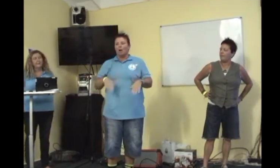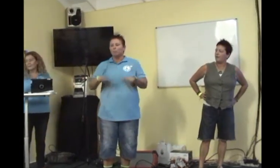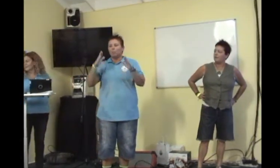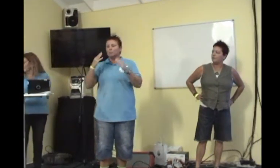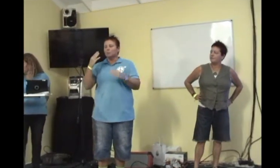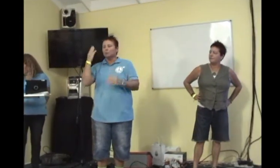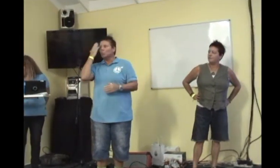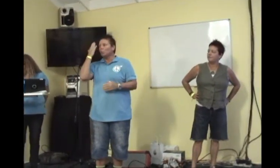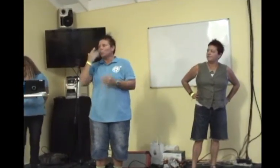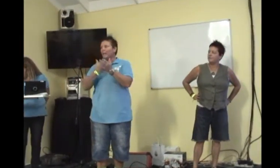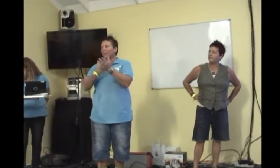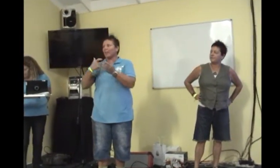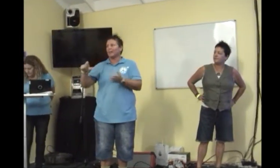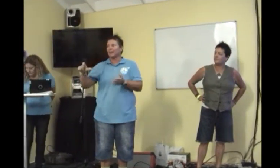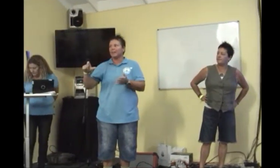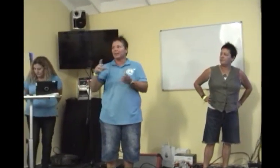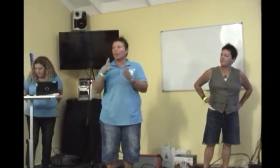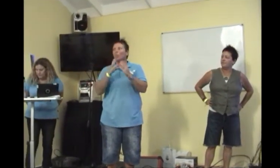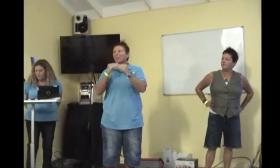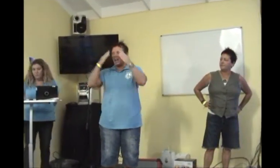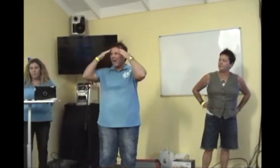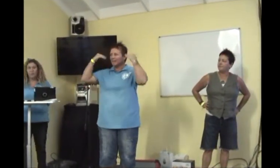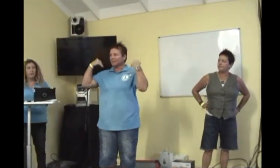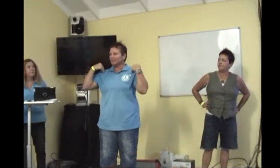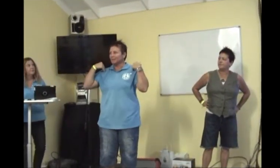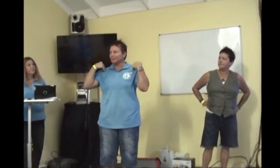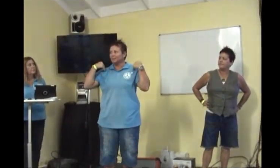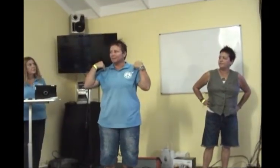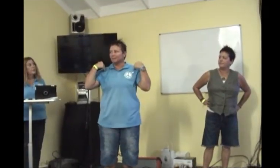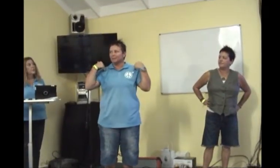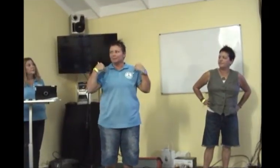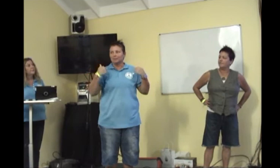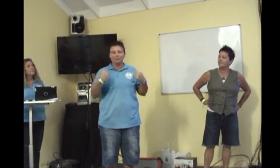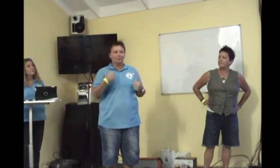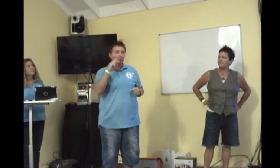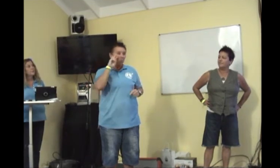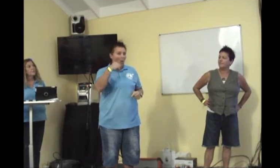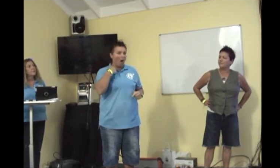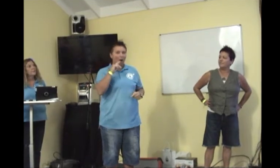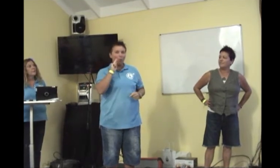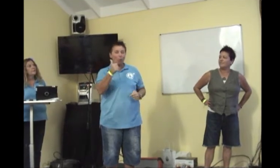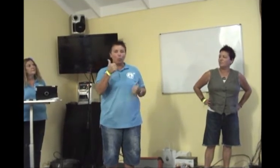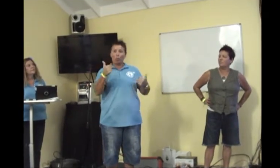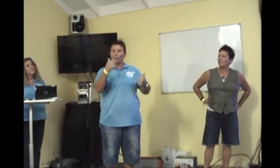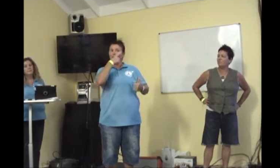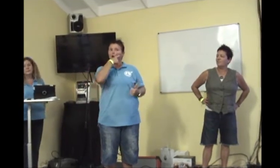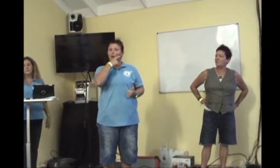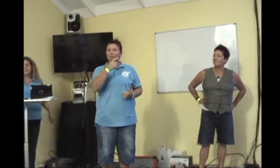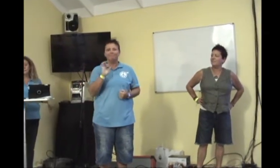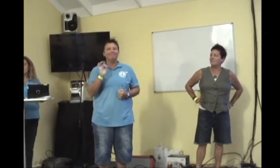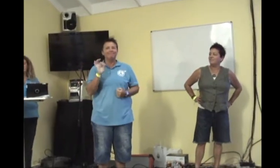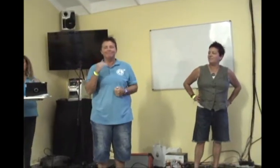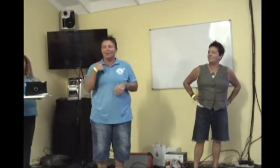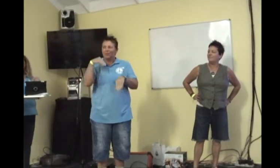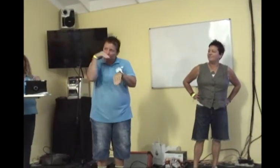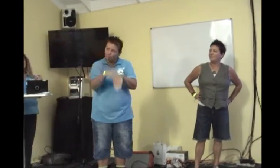deaf culture. We went to school. I went to a Catholic school with the nuns, and do I look like I was a good girl?